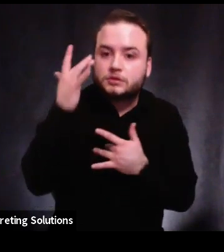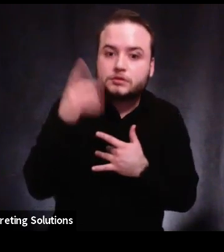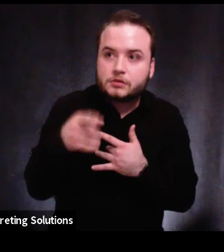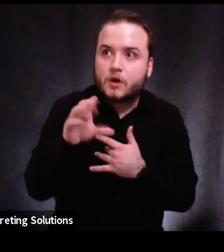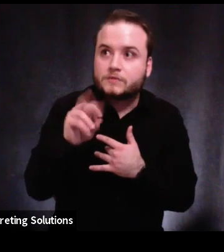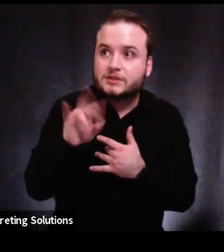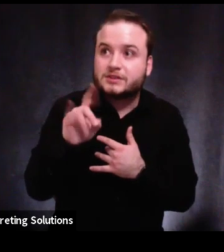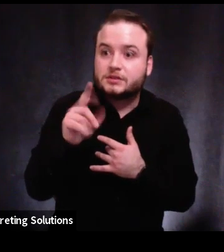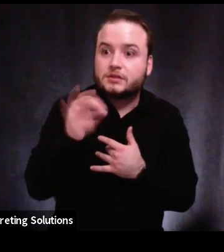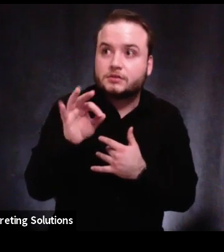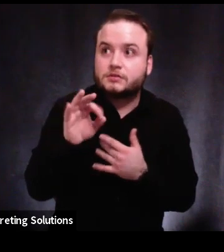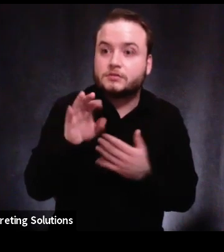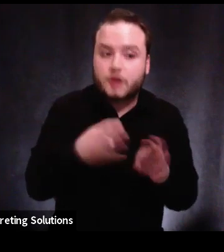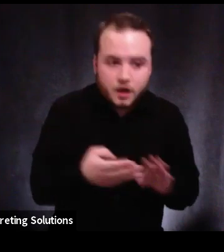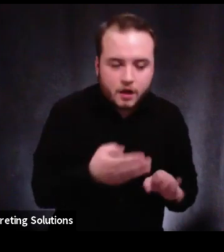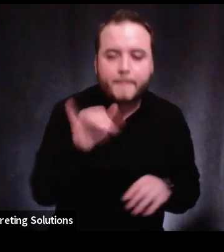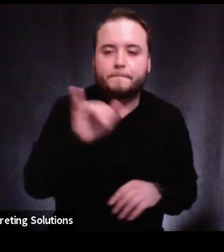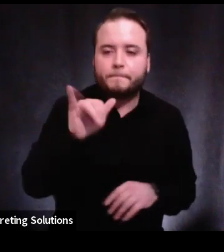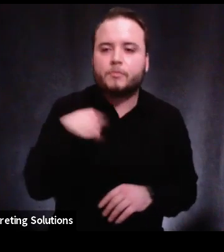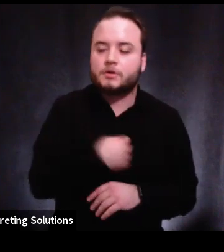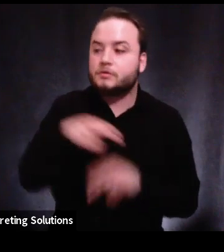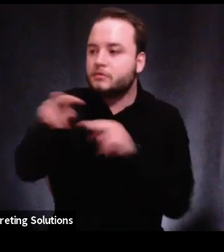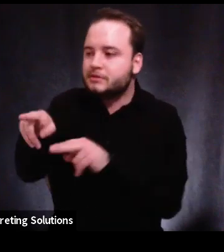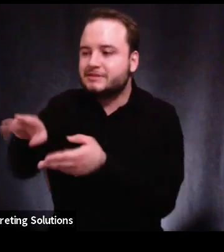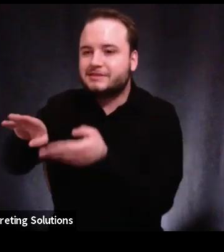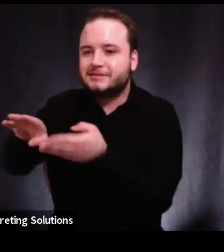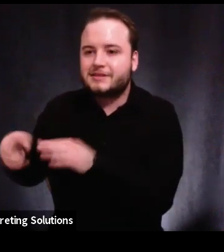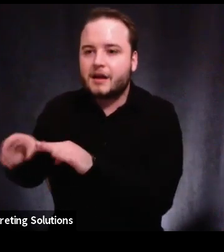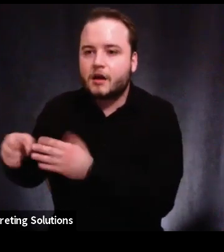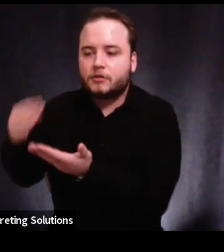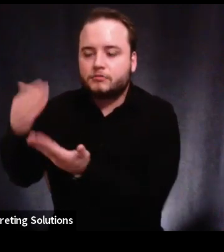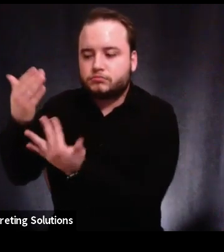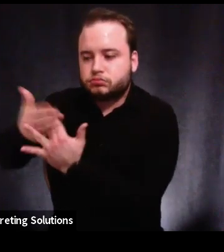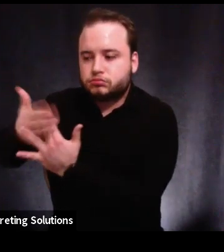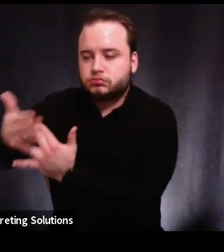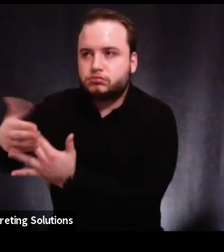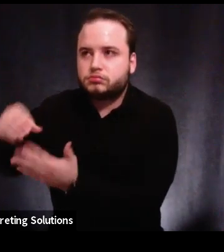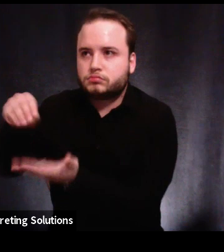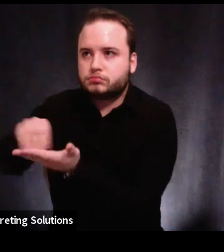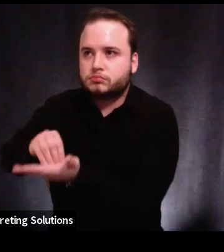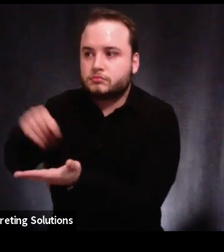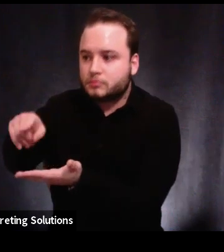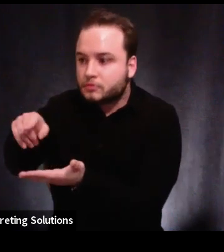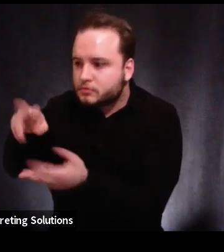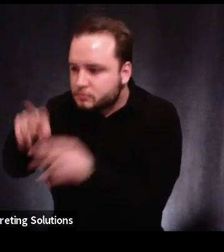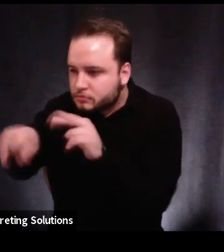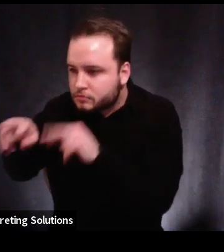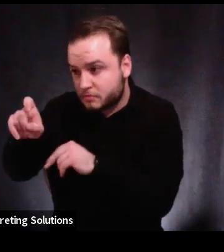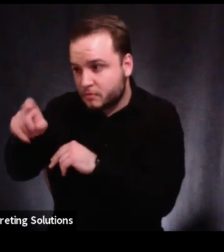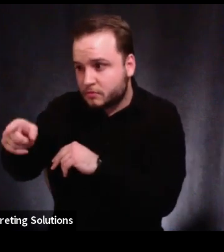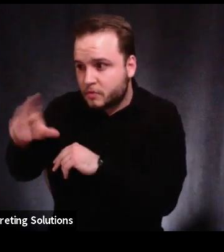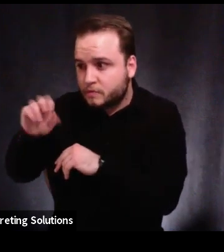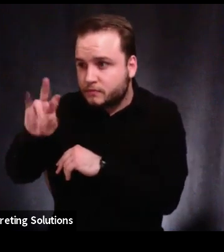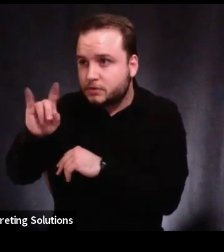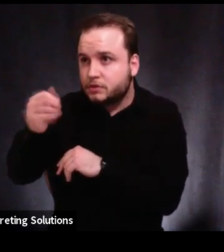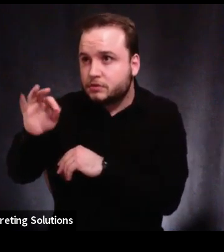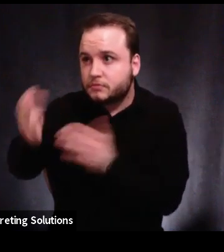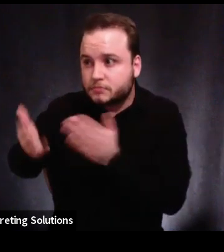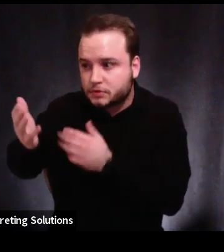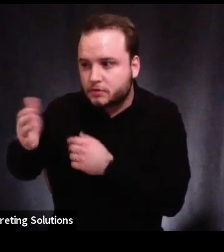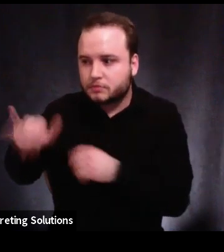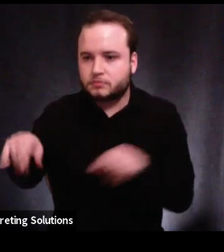right now is a really important piece. But those are 2 different sidelines onto the